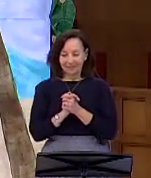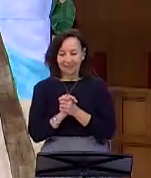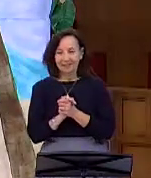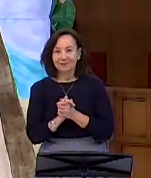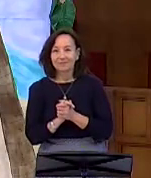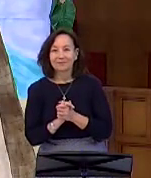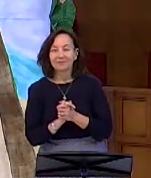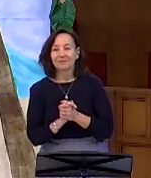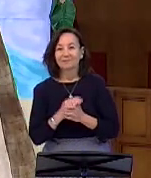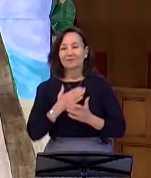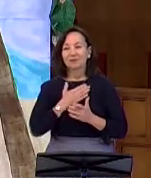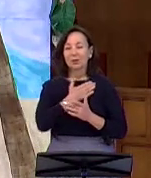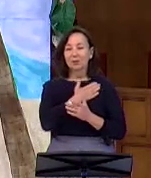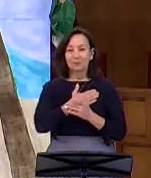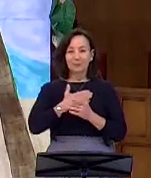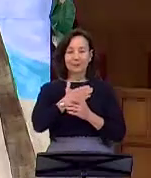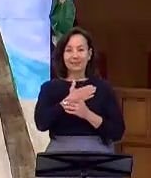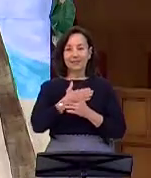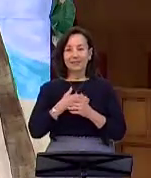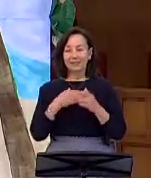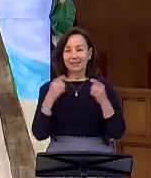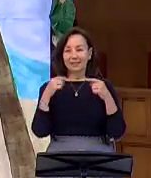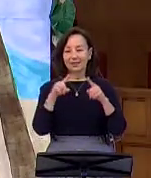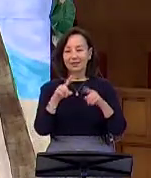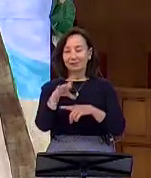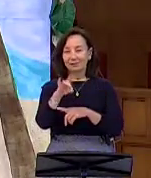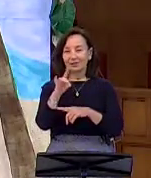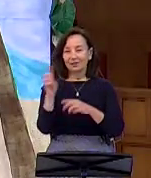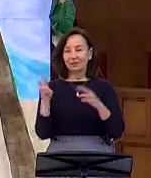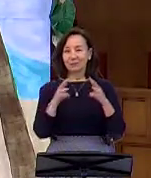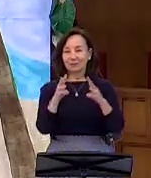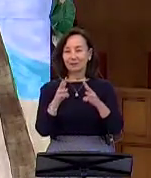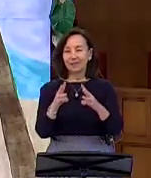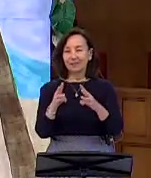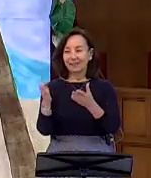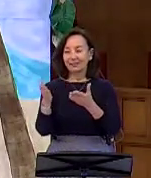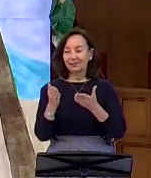Would you please, as you find your way back to your seat,